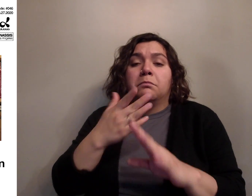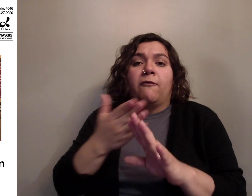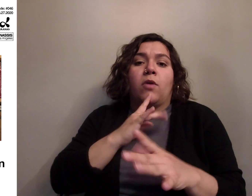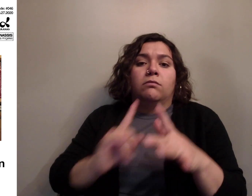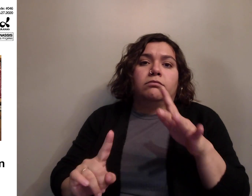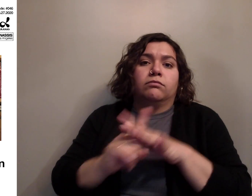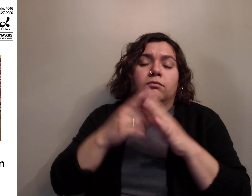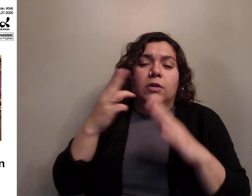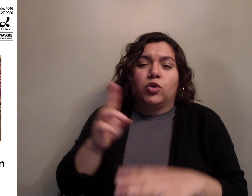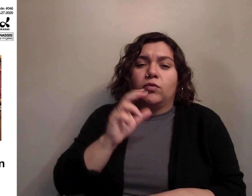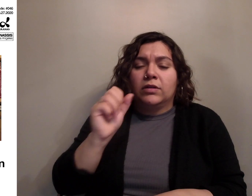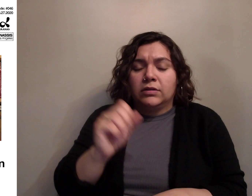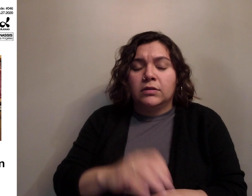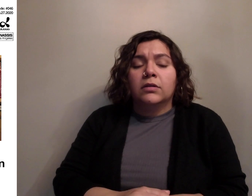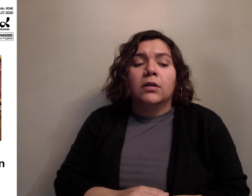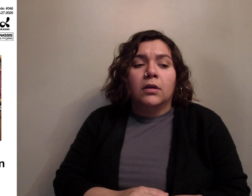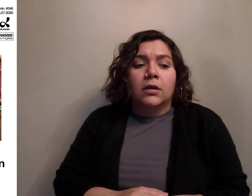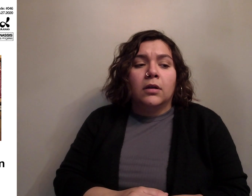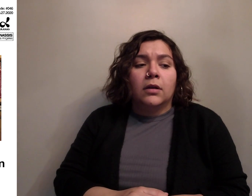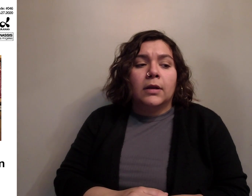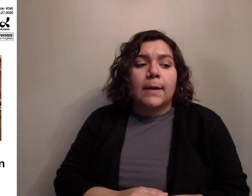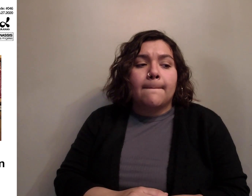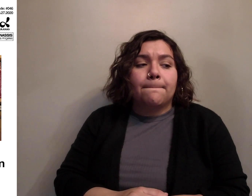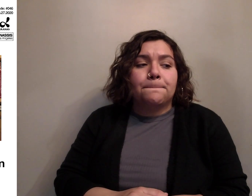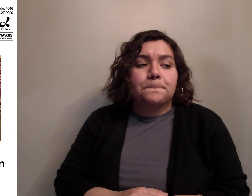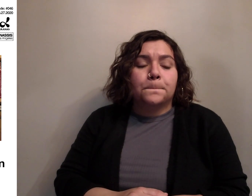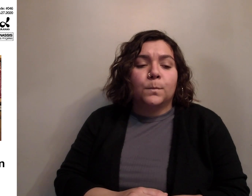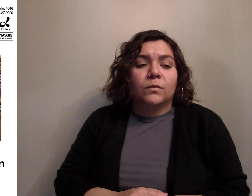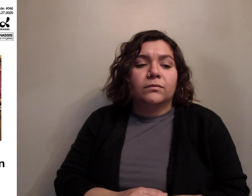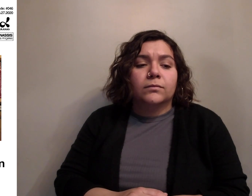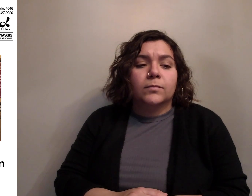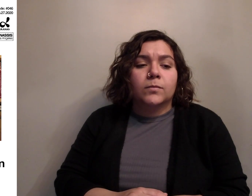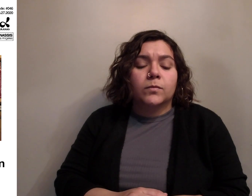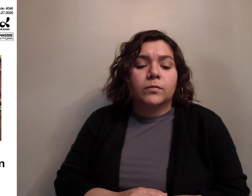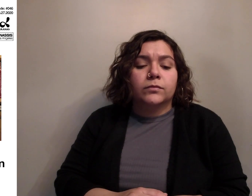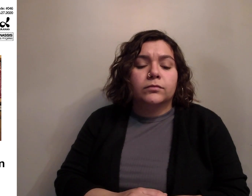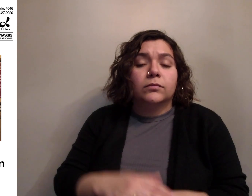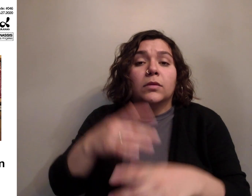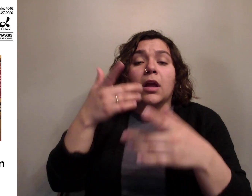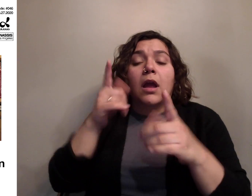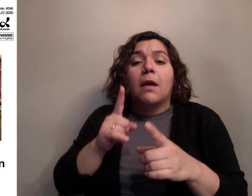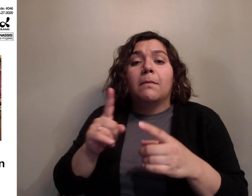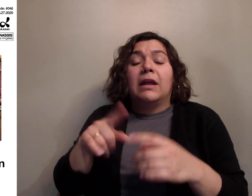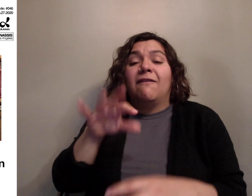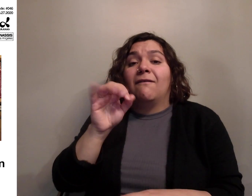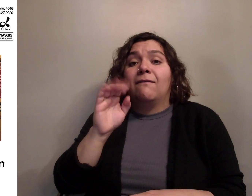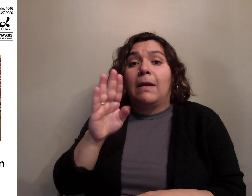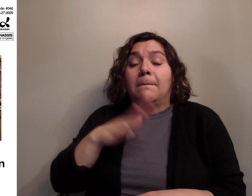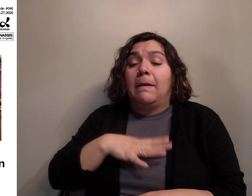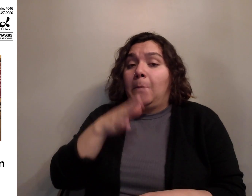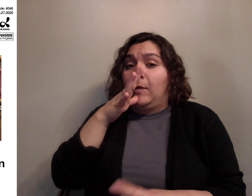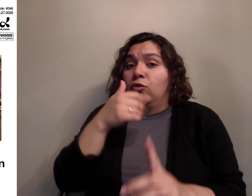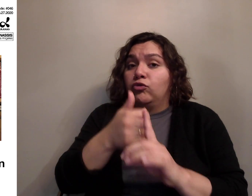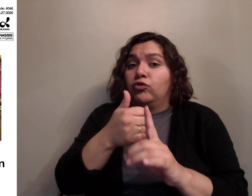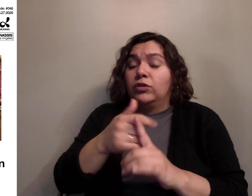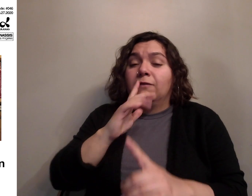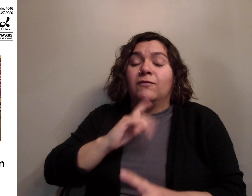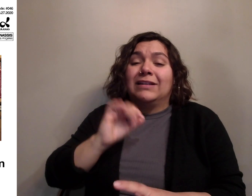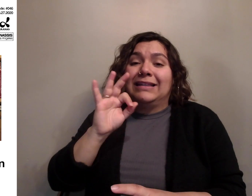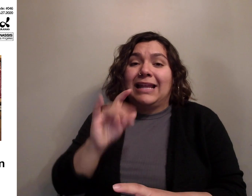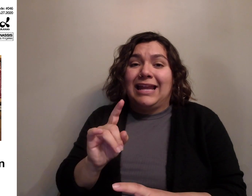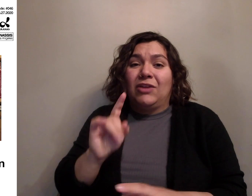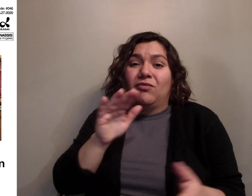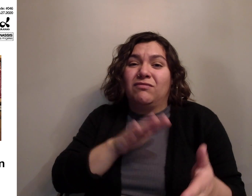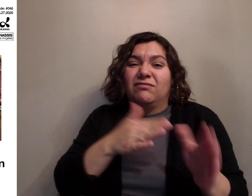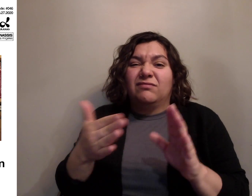coronavirus really arrived in the United States at full strength. Back in late February, my mother,